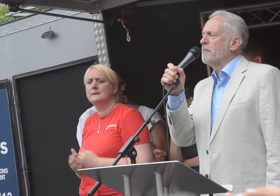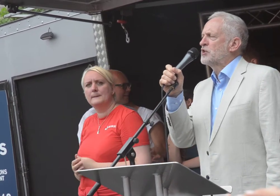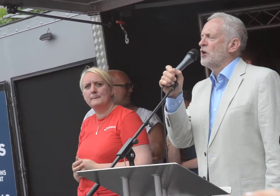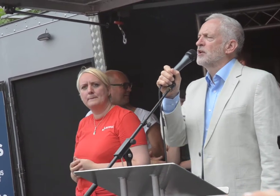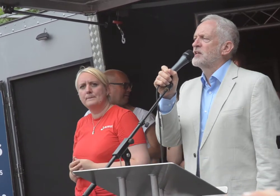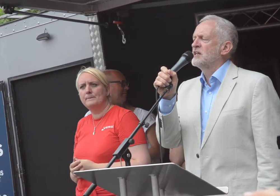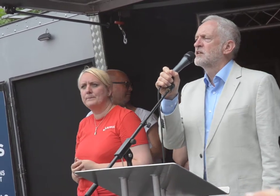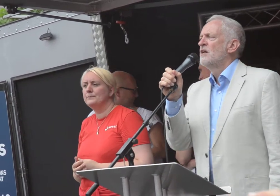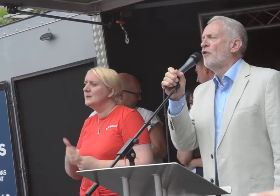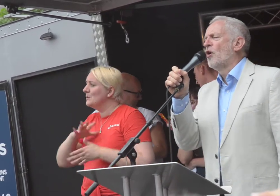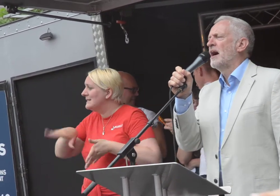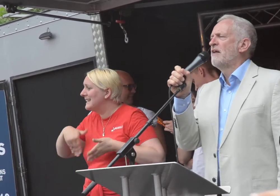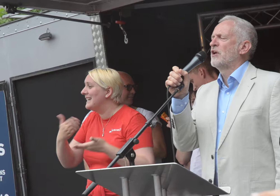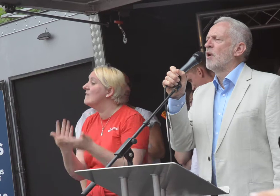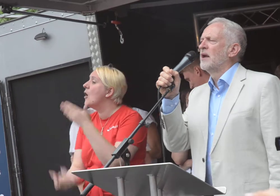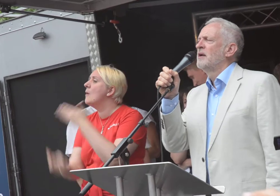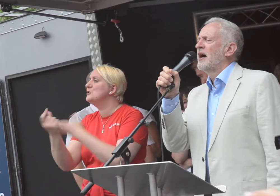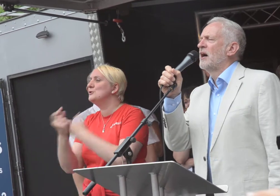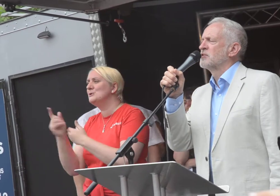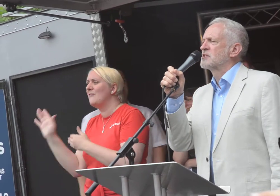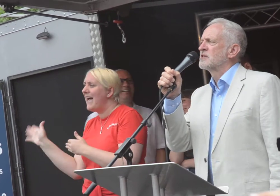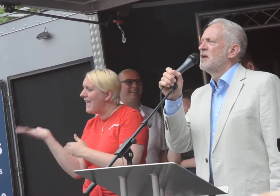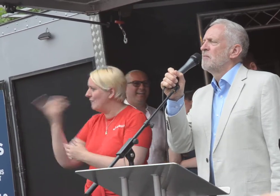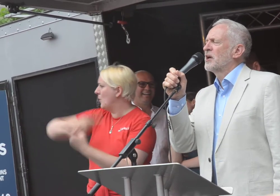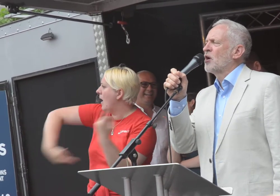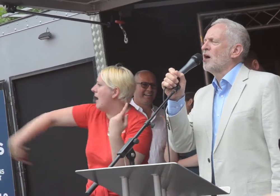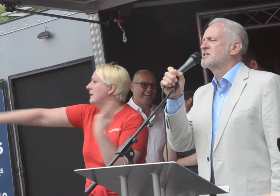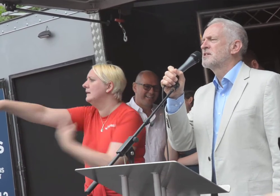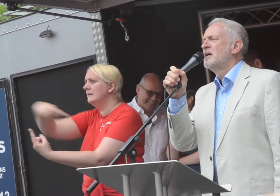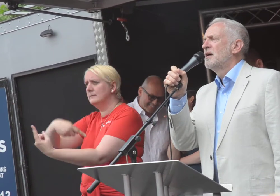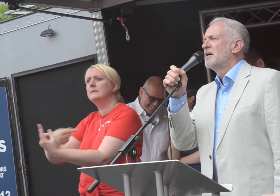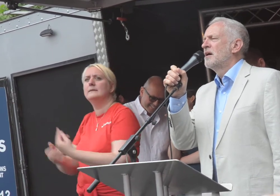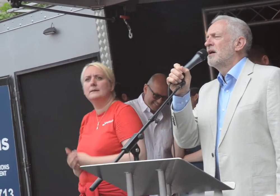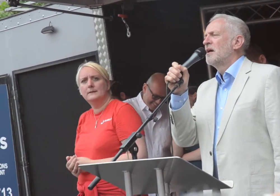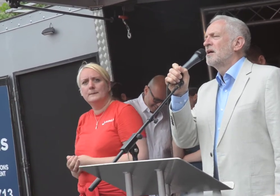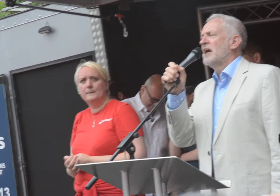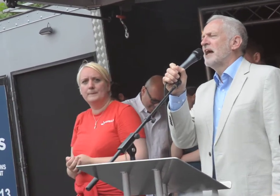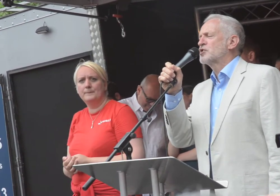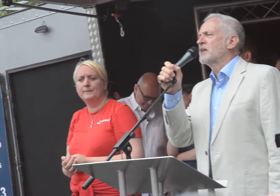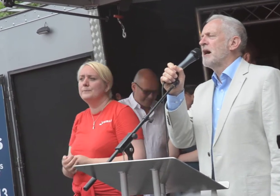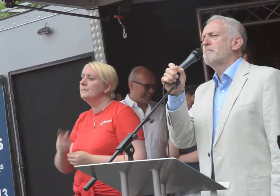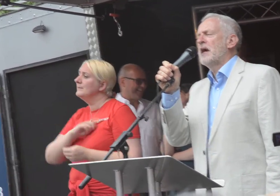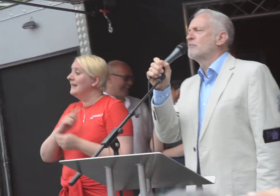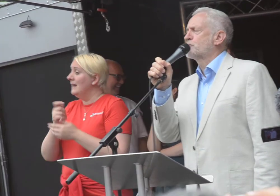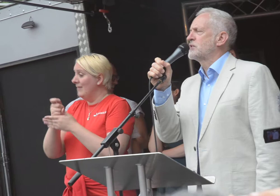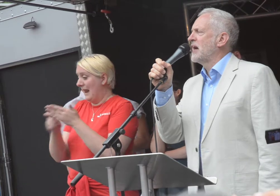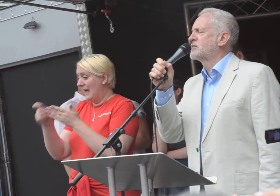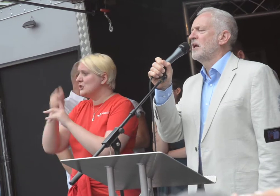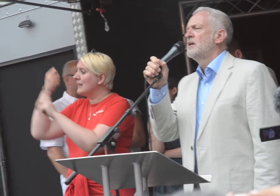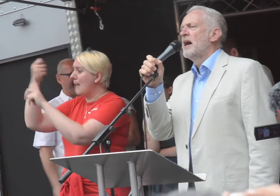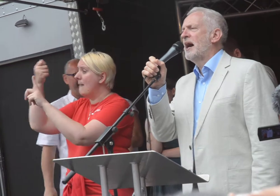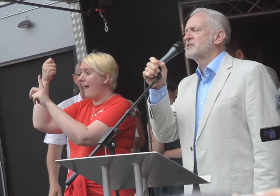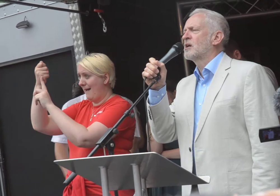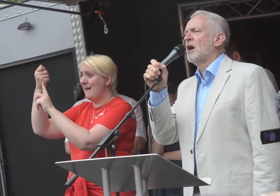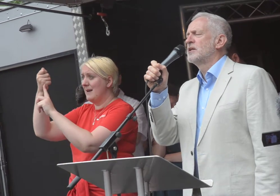And opportunities for everyone else. Because the election campaign was